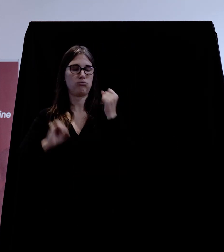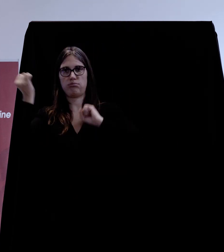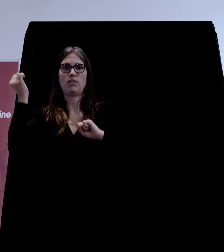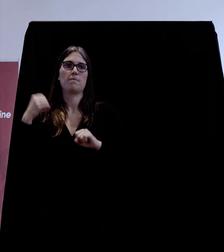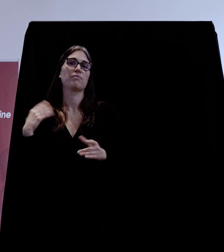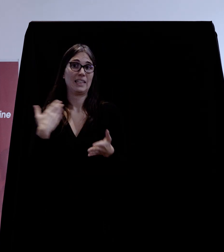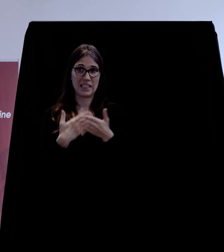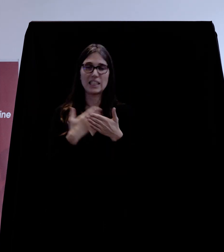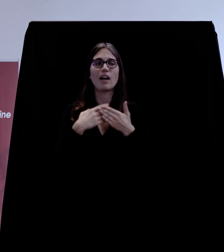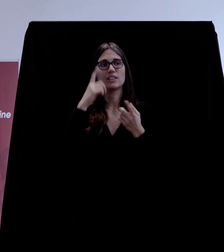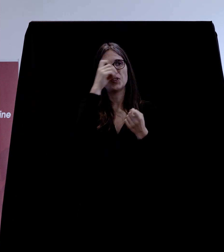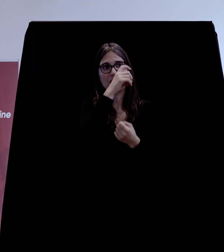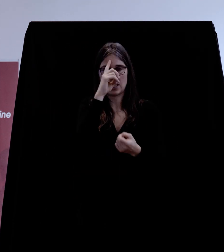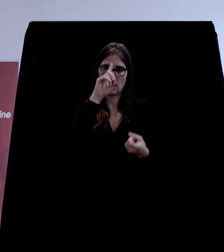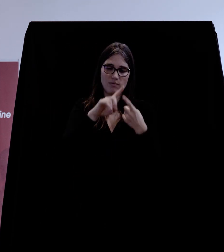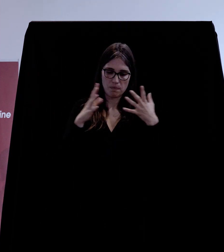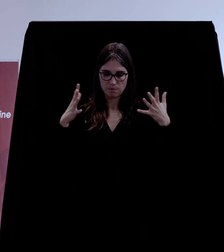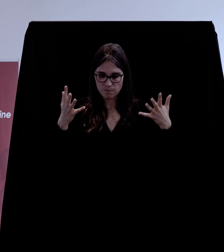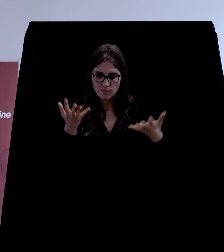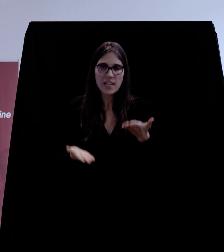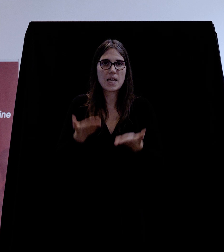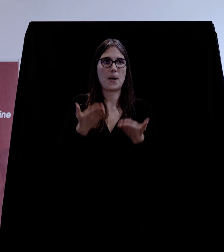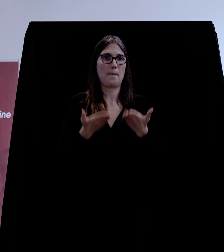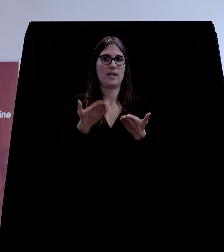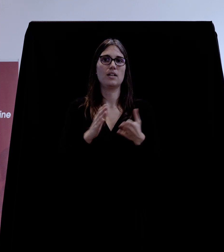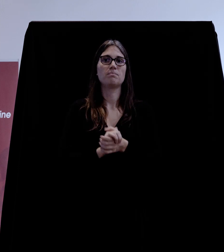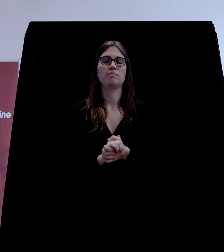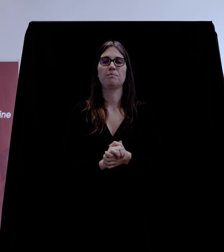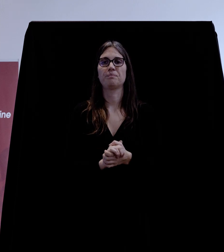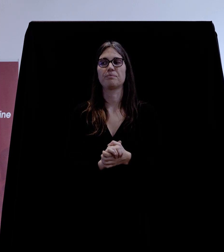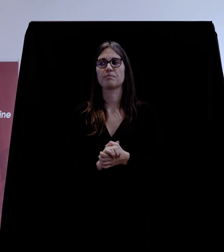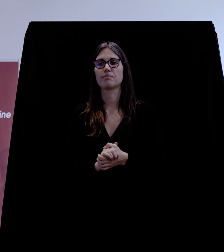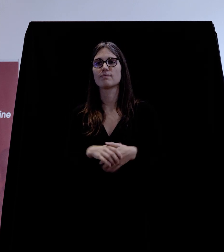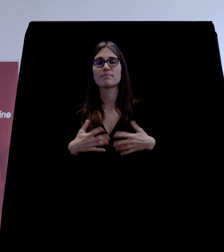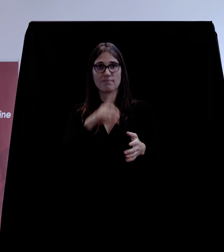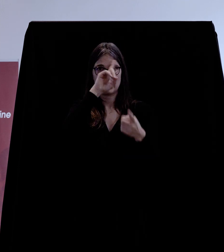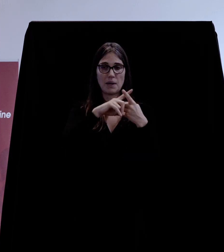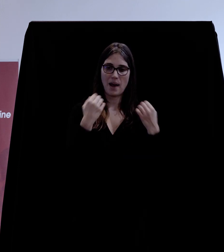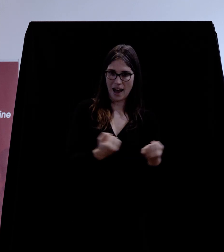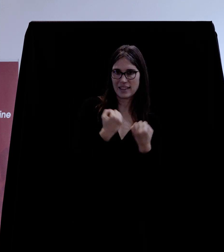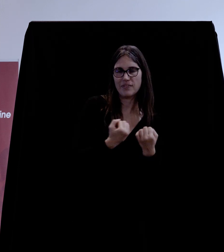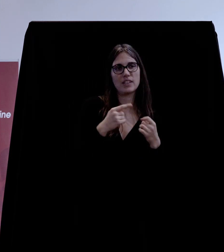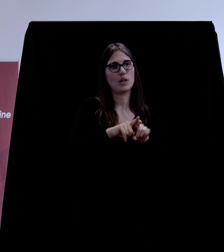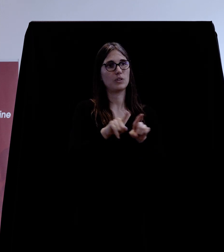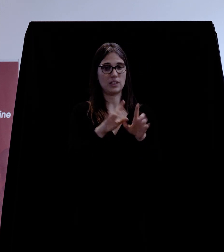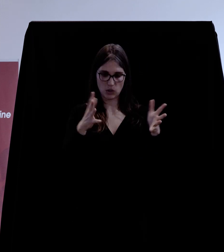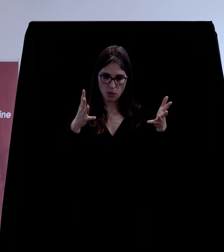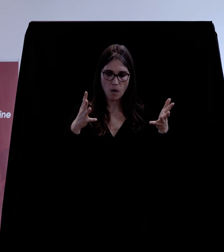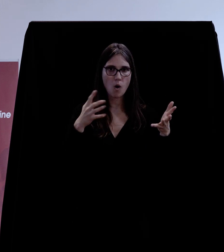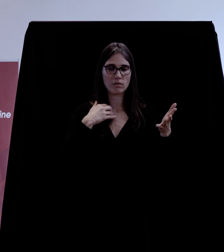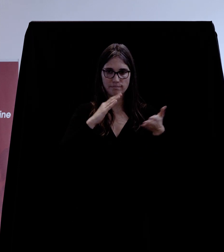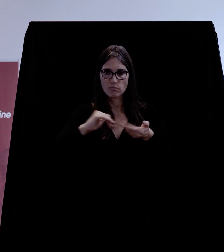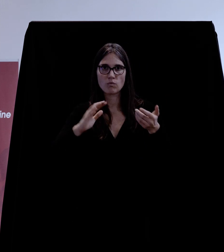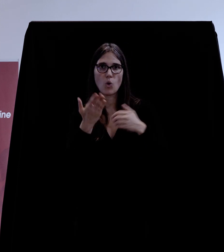not a perfect behavioral phenotype, okay? It's more of a description of the behaviors